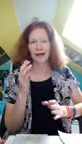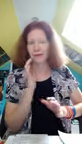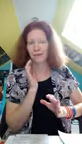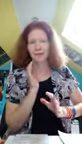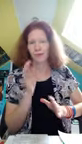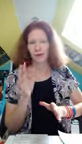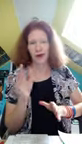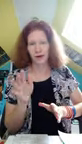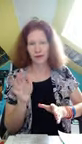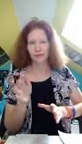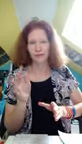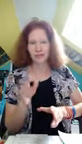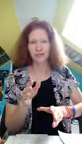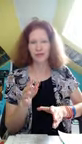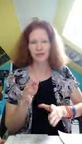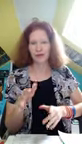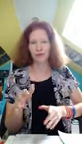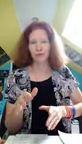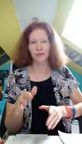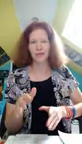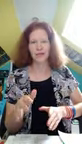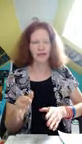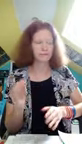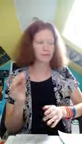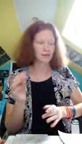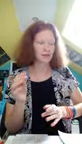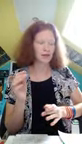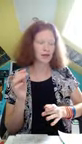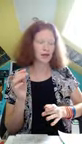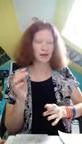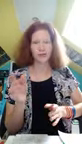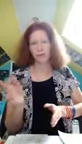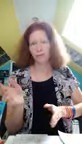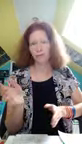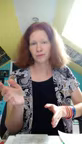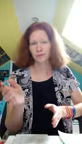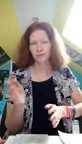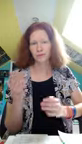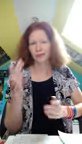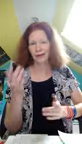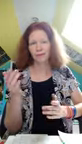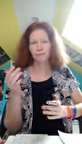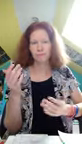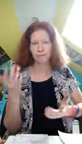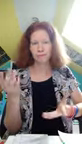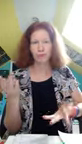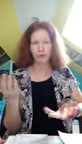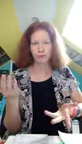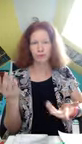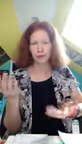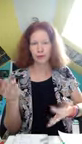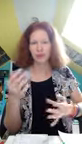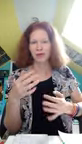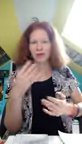and it makes it way harder for me to understand what you're saying. Don't mumble. Once again, your mouth is barely moving, and